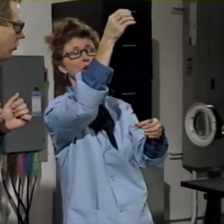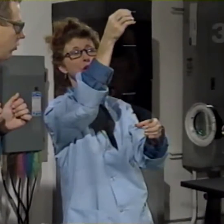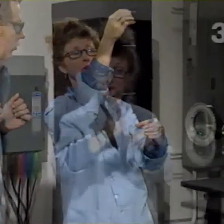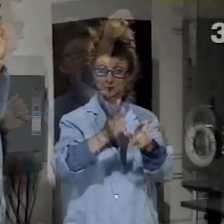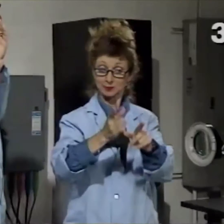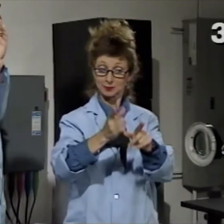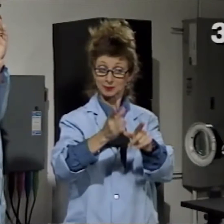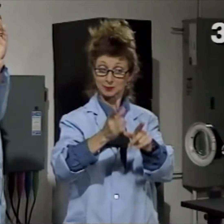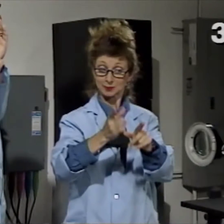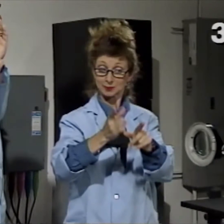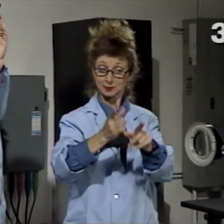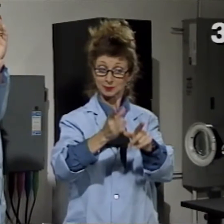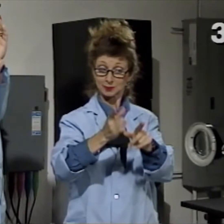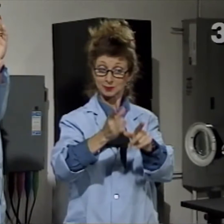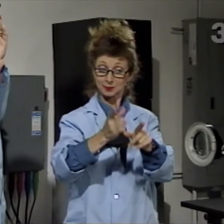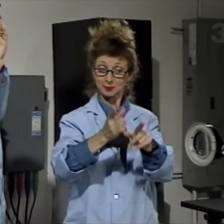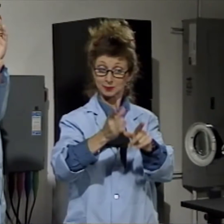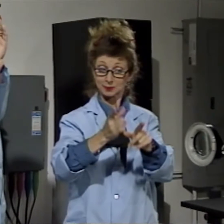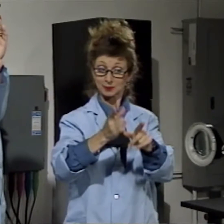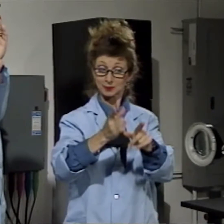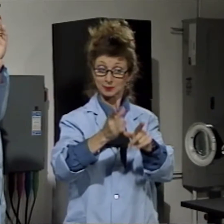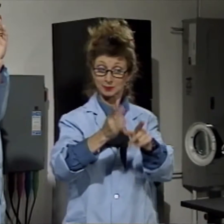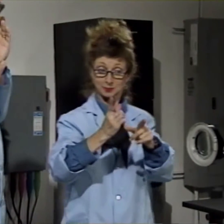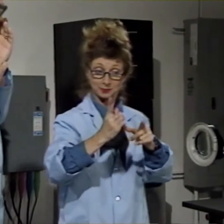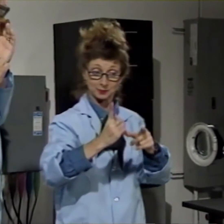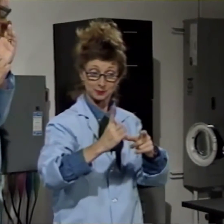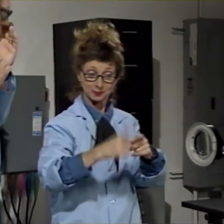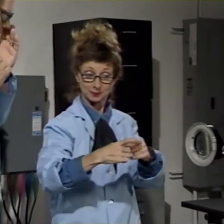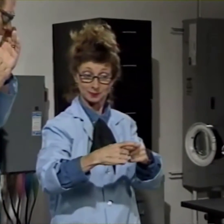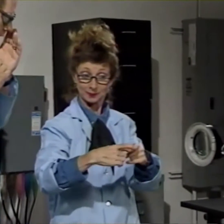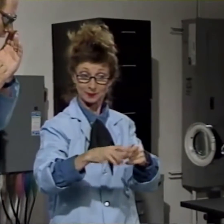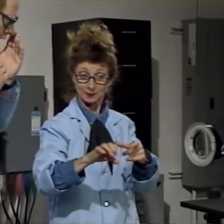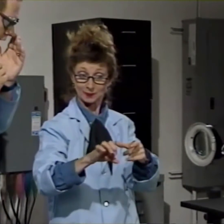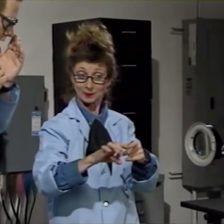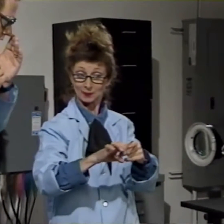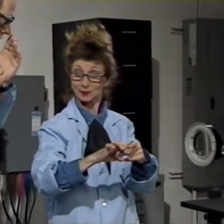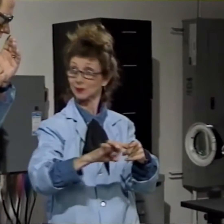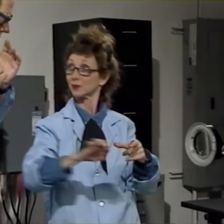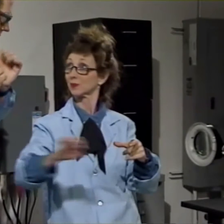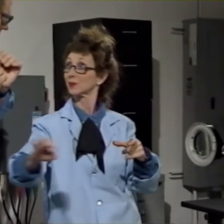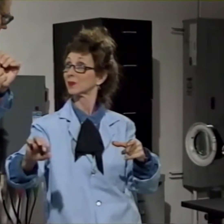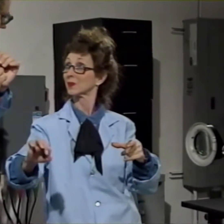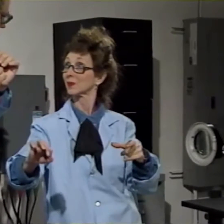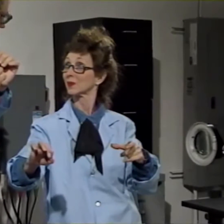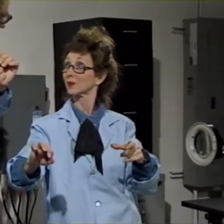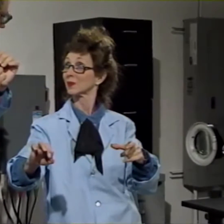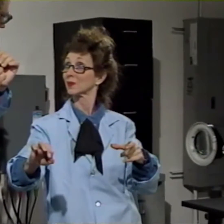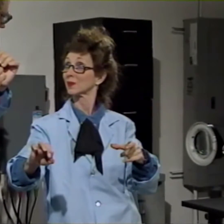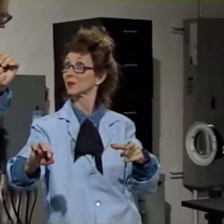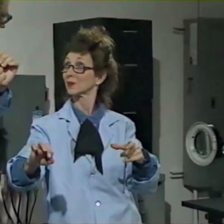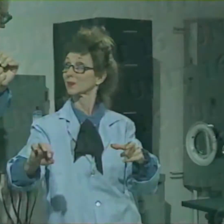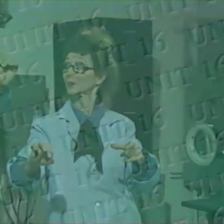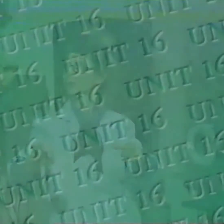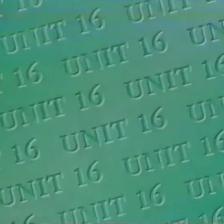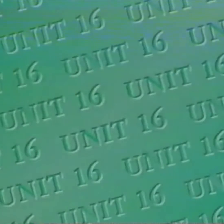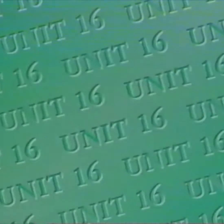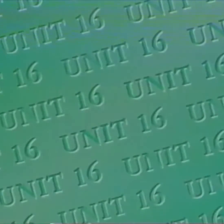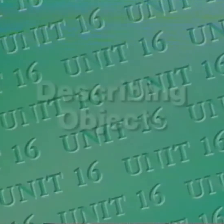It's time that we let the world know. Dude, you gotta let your girl go. P.S. is the best in the business. P.S. we